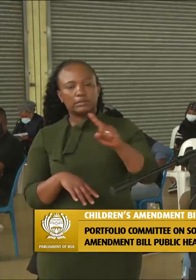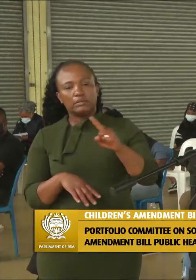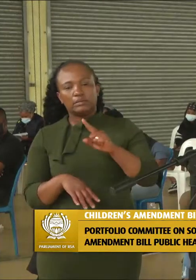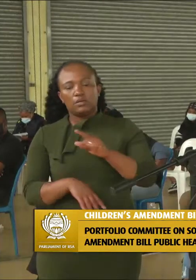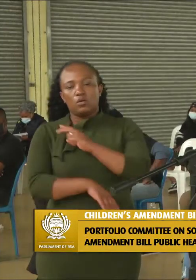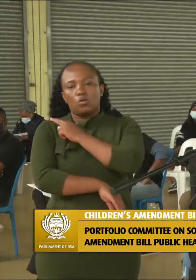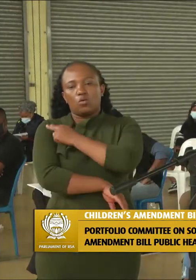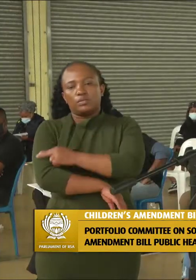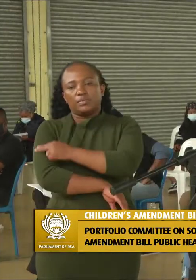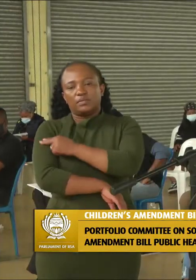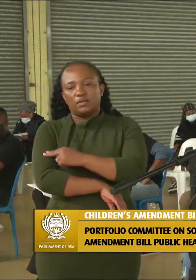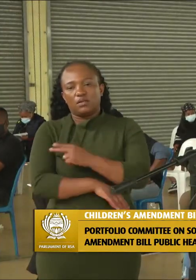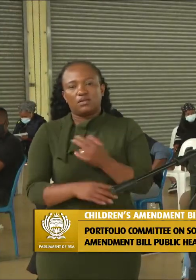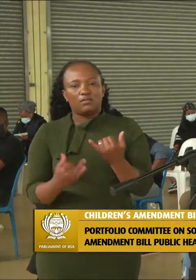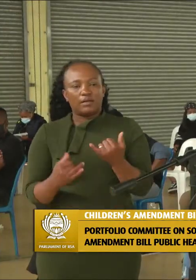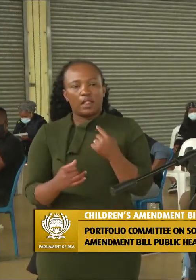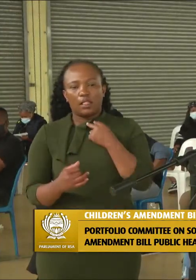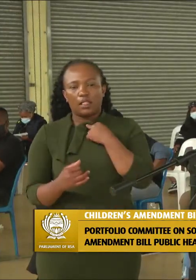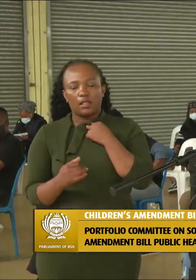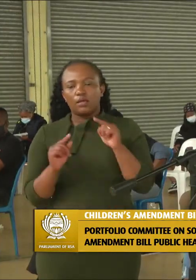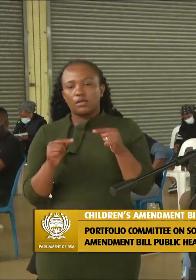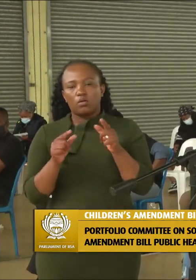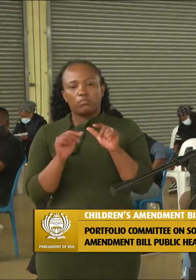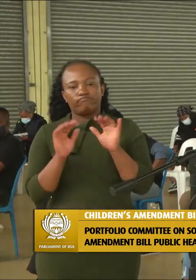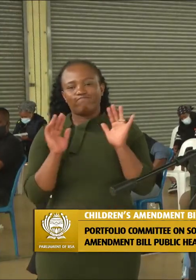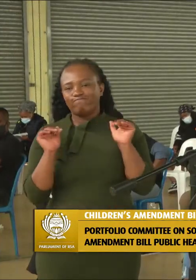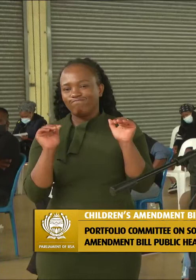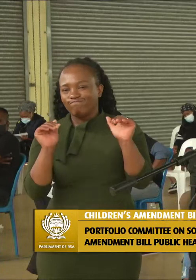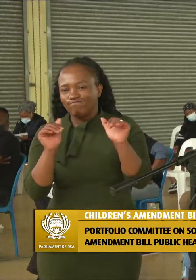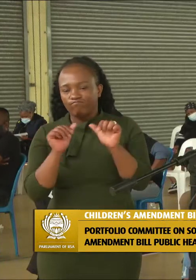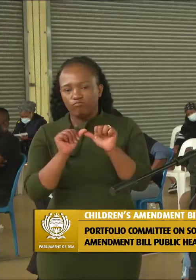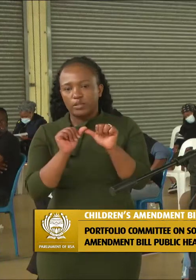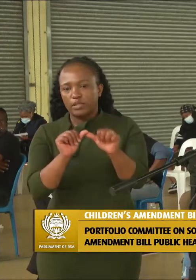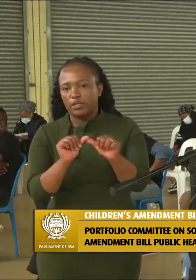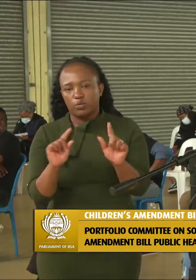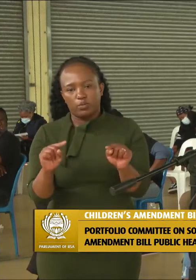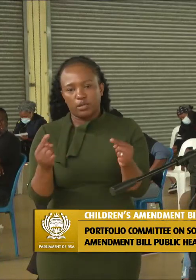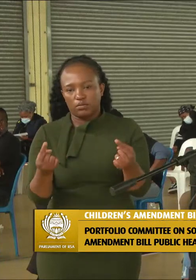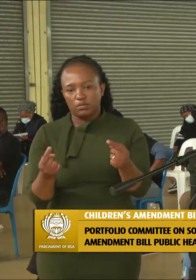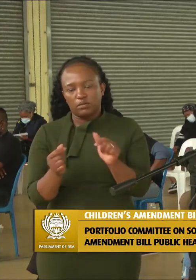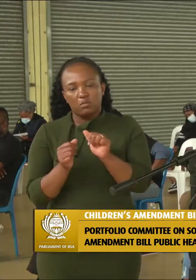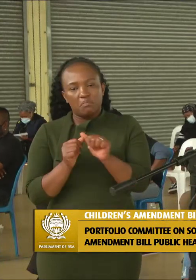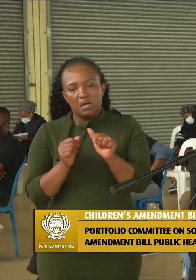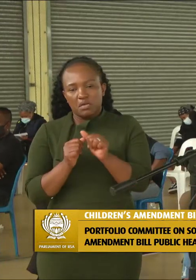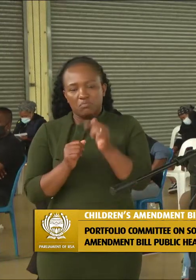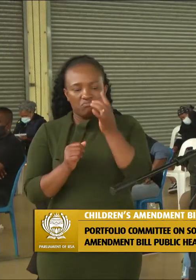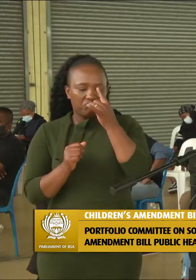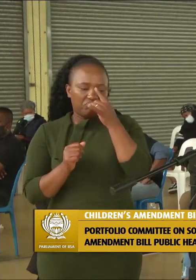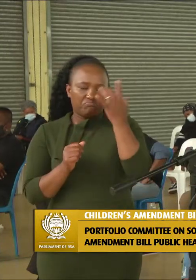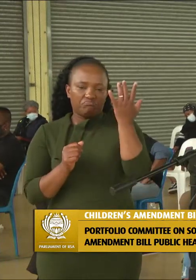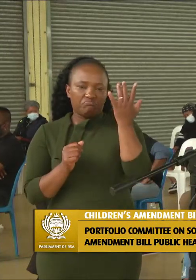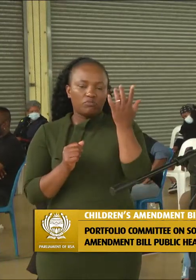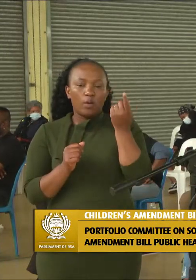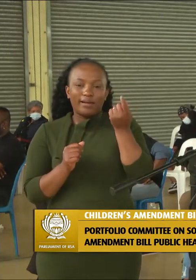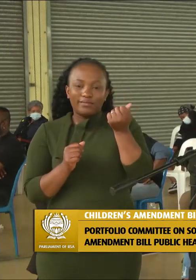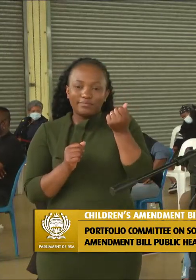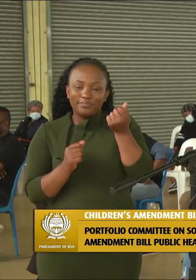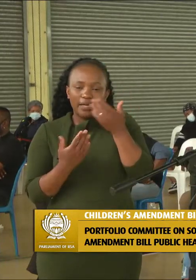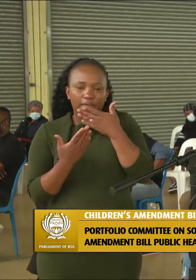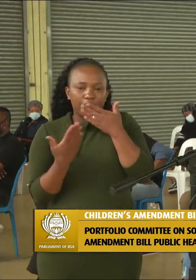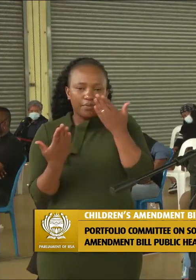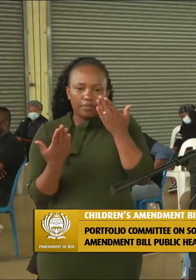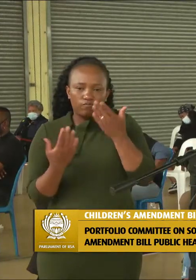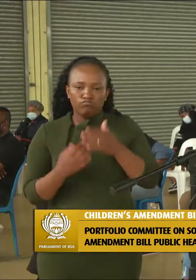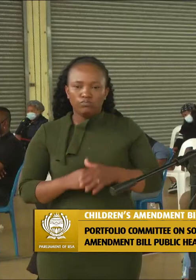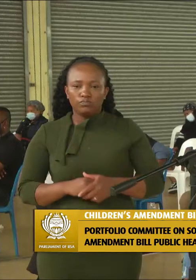ukuthi abakwazi ukumelana nezindleko. Those parents, they end up dropping the matter of